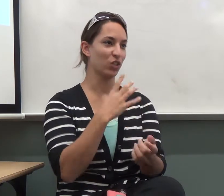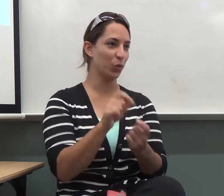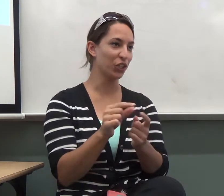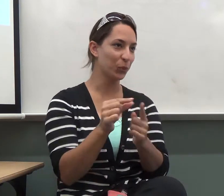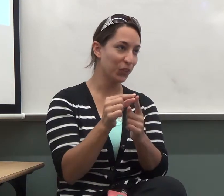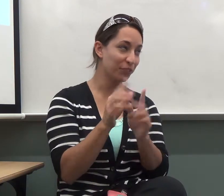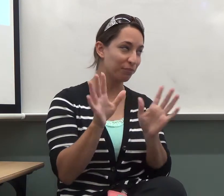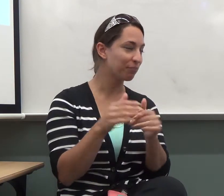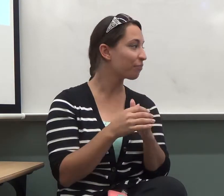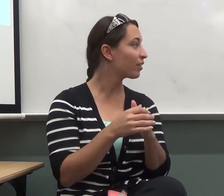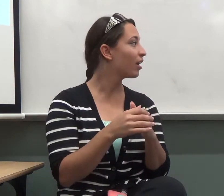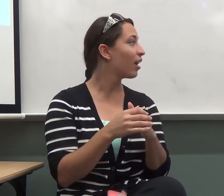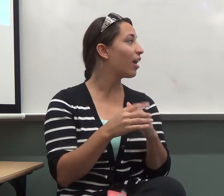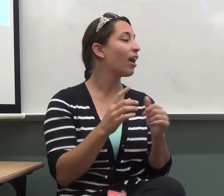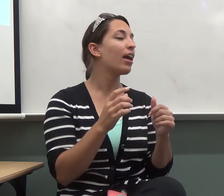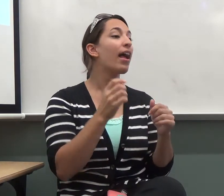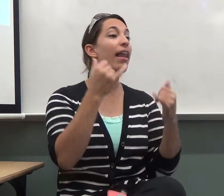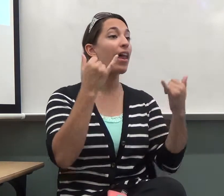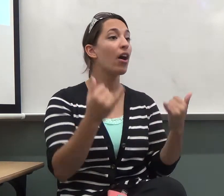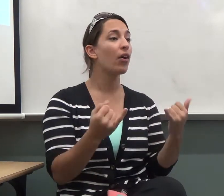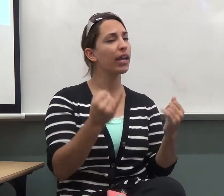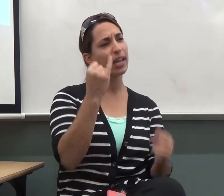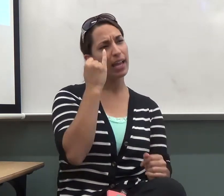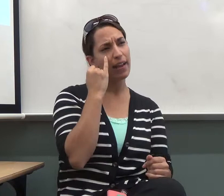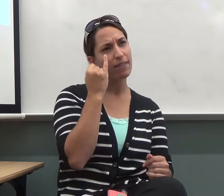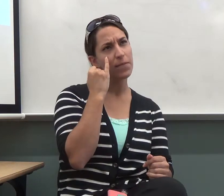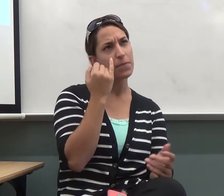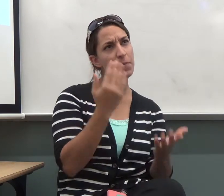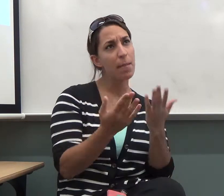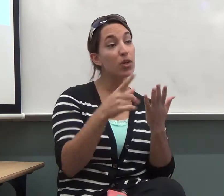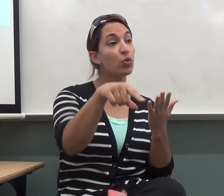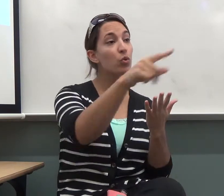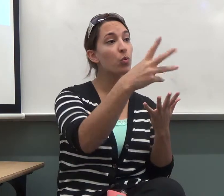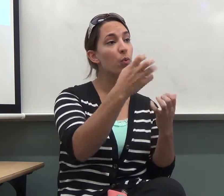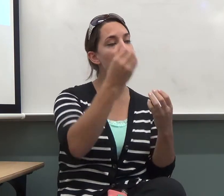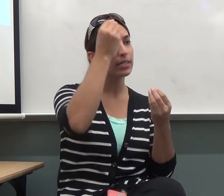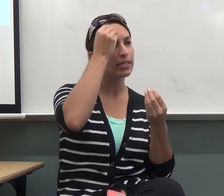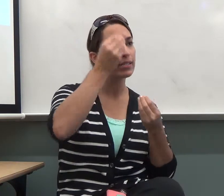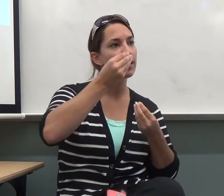if, let's say you want to tell someone else what I said,